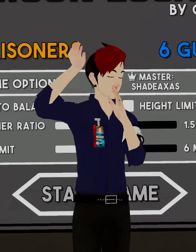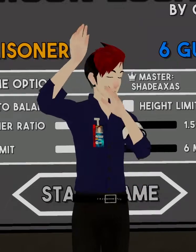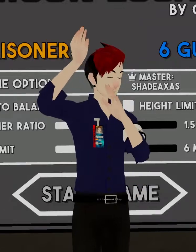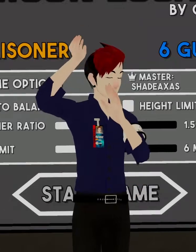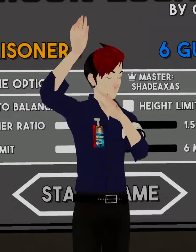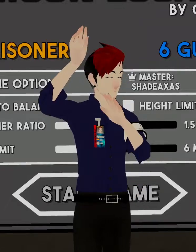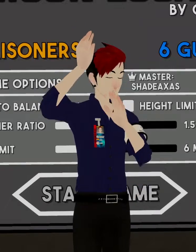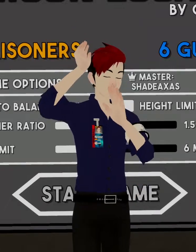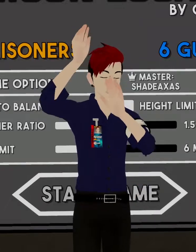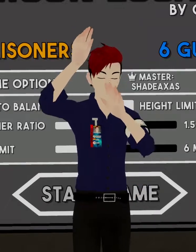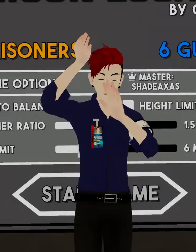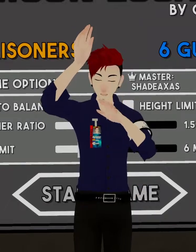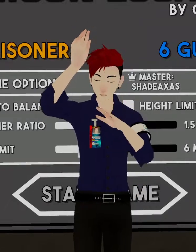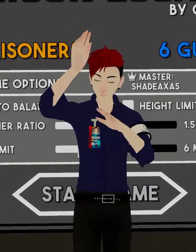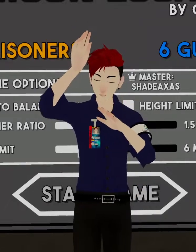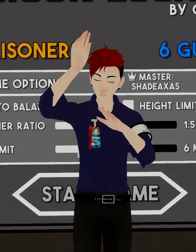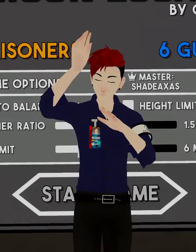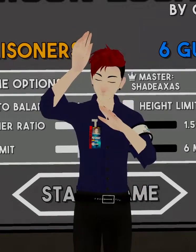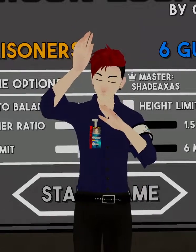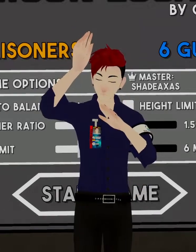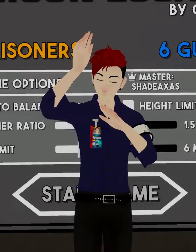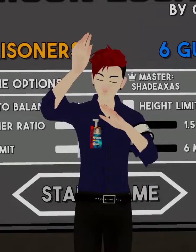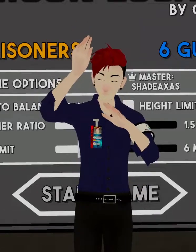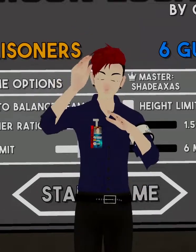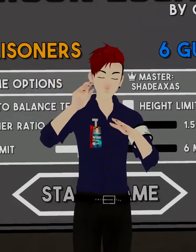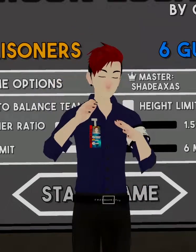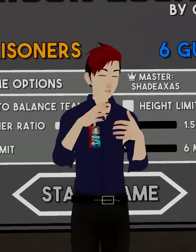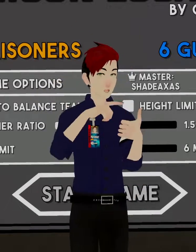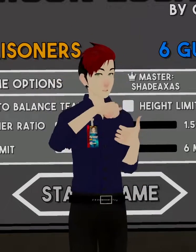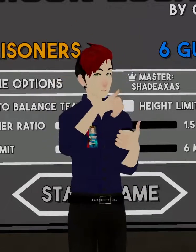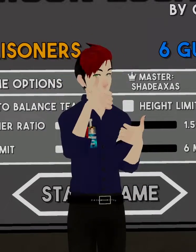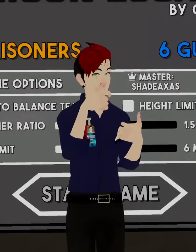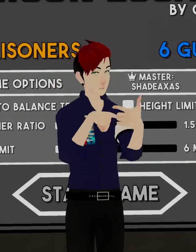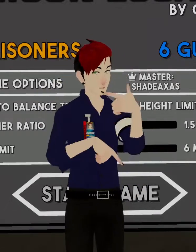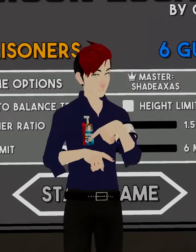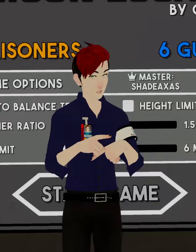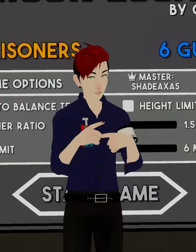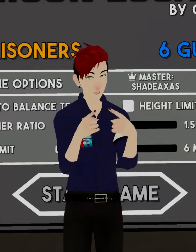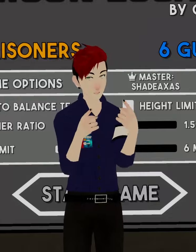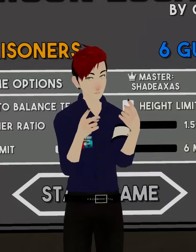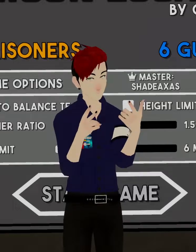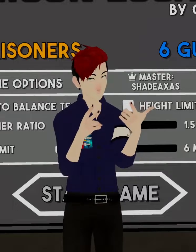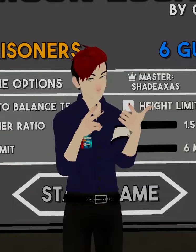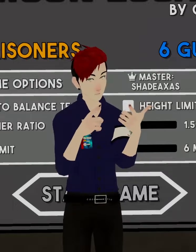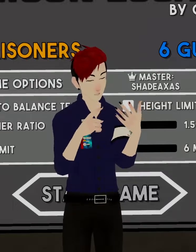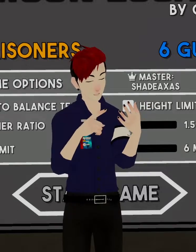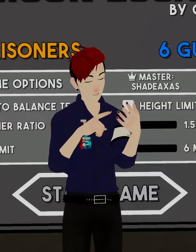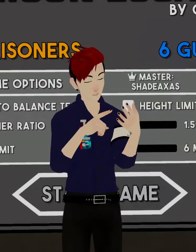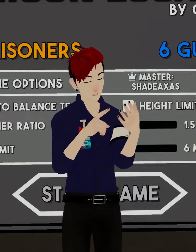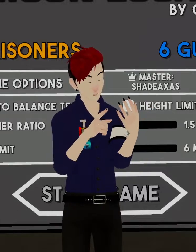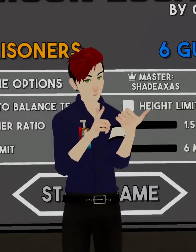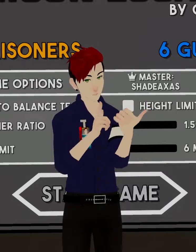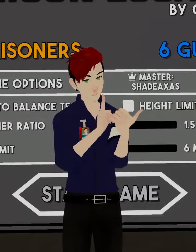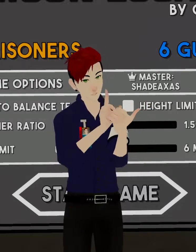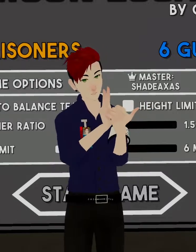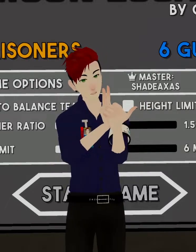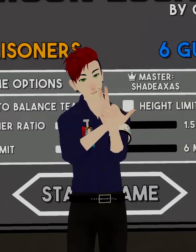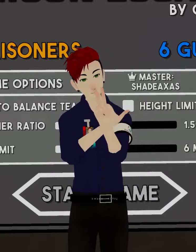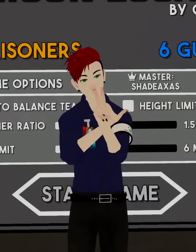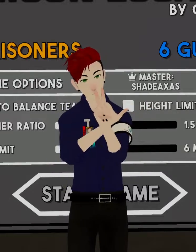you're like shooting baskets. There's another sign that you use a